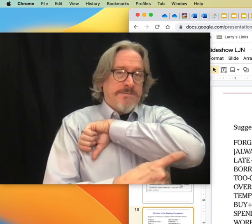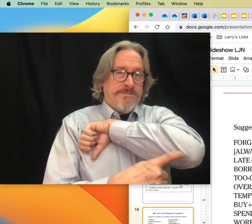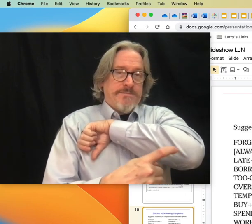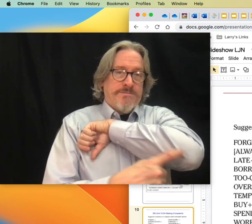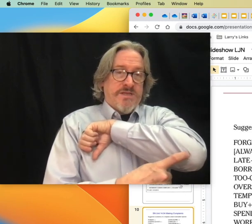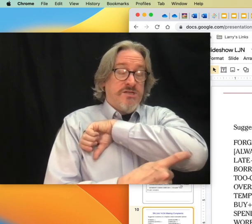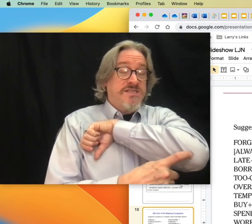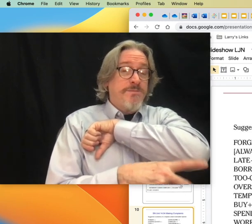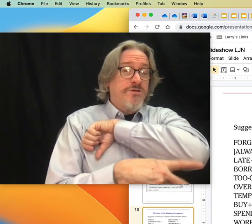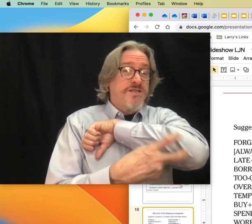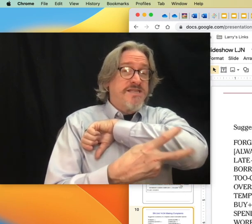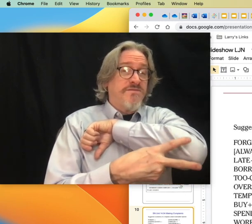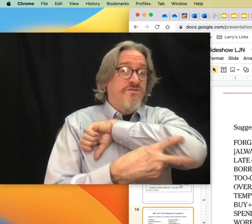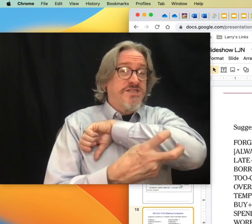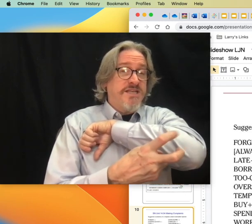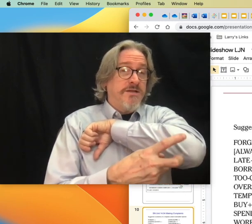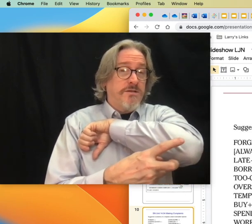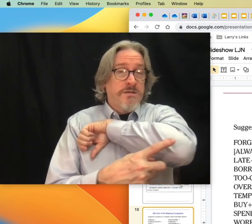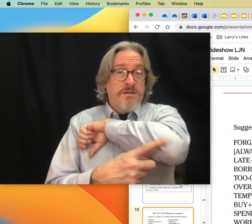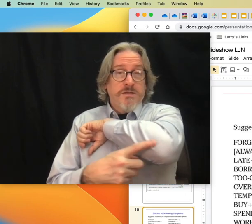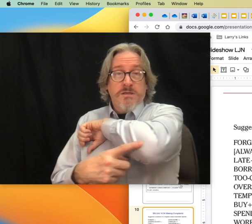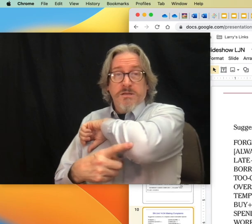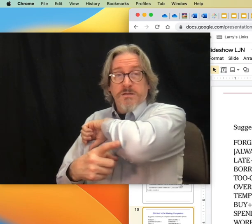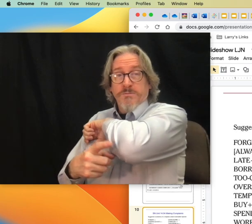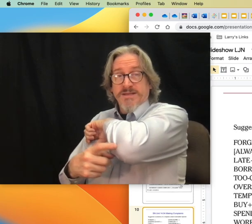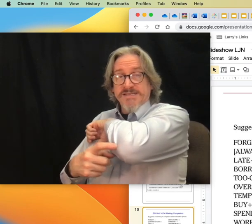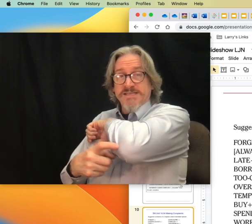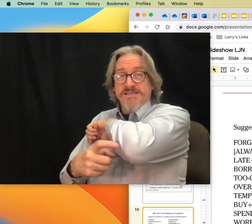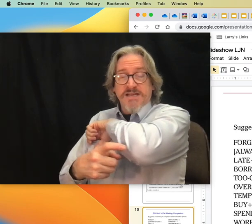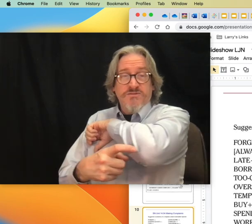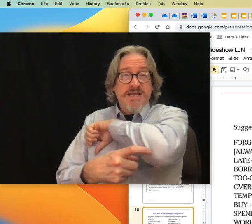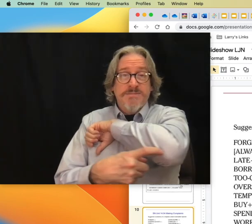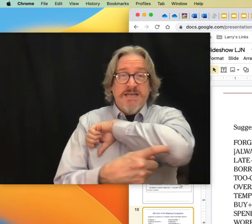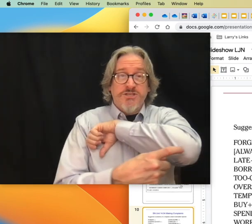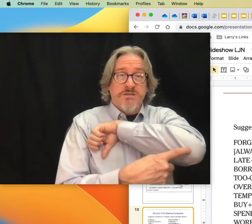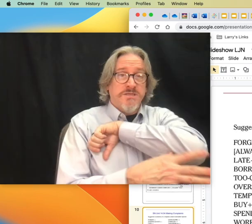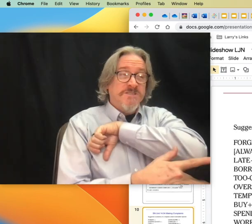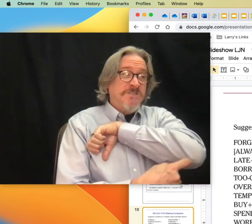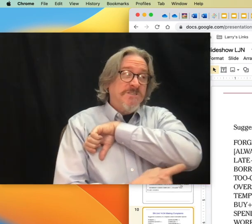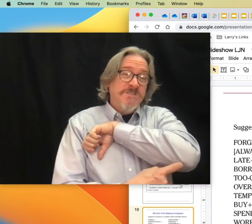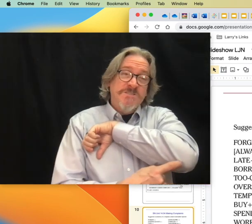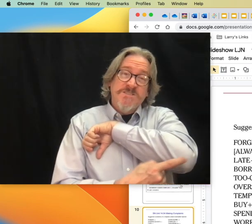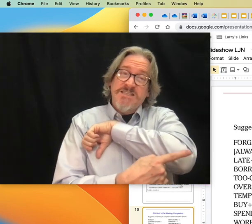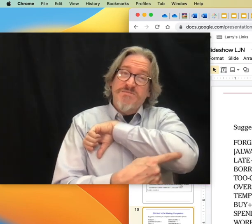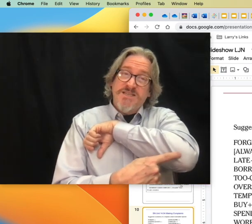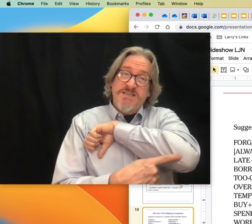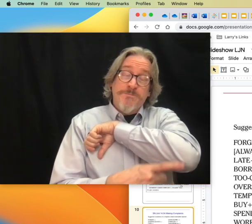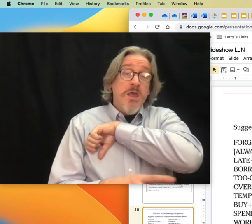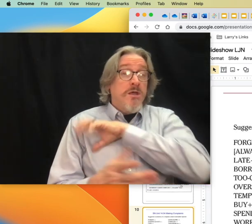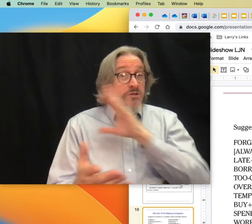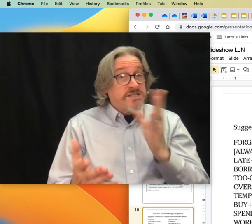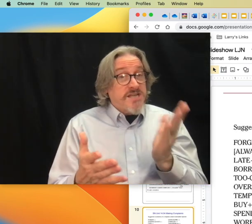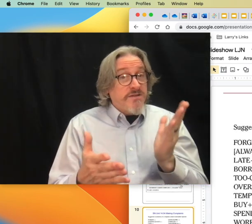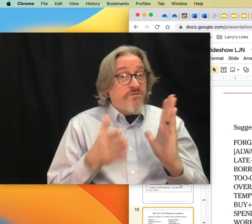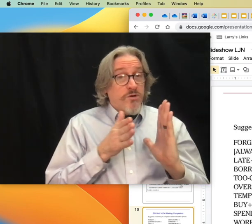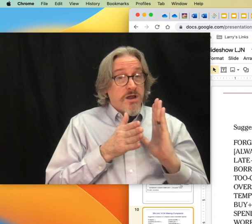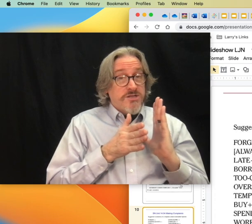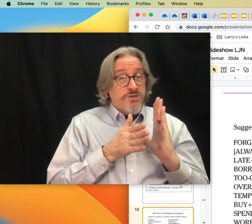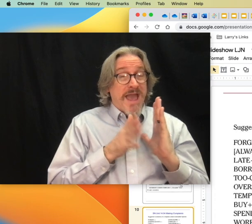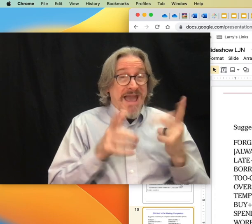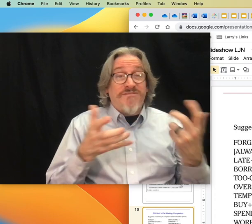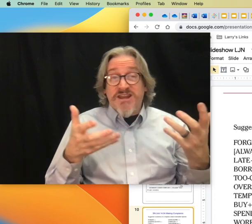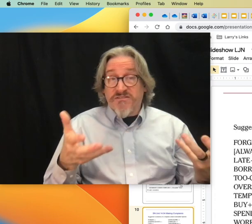Tempted. Similar to the sign for steel, but this is the sign for temptation. Tempted. There's a sign